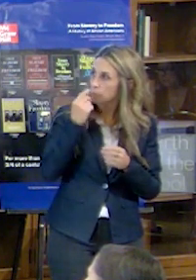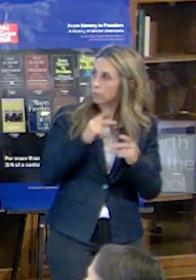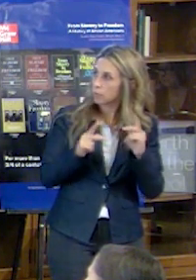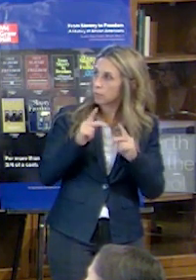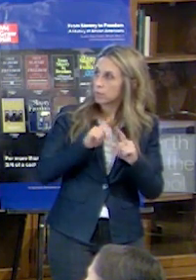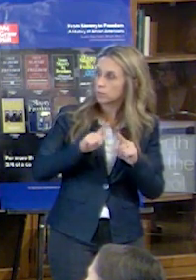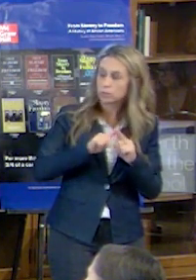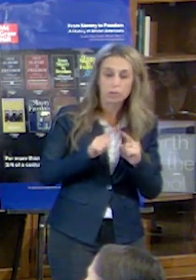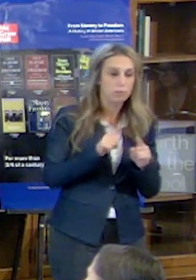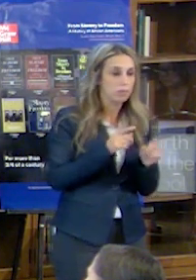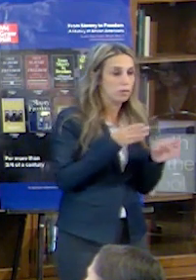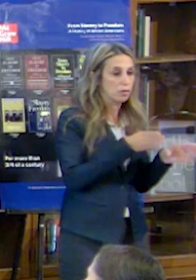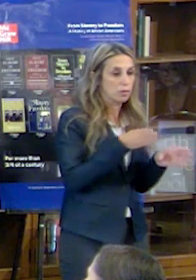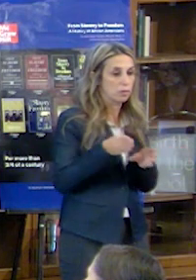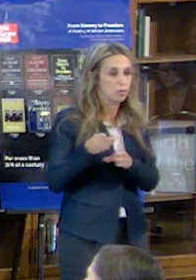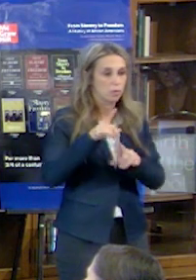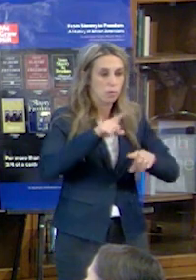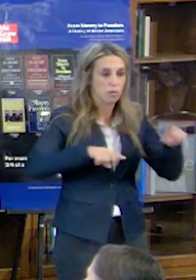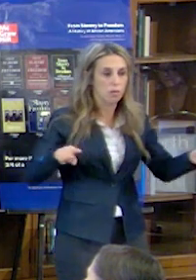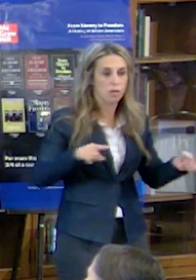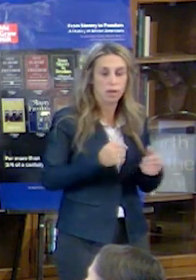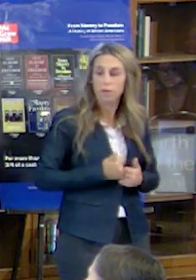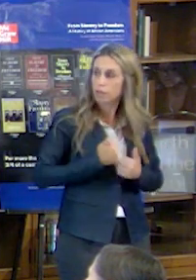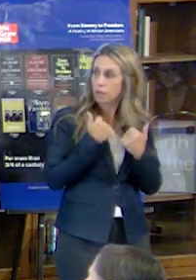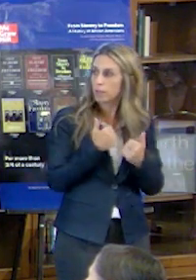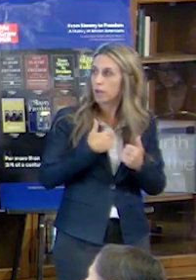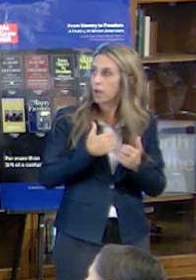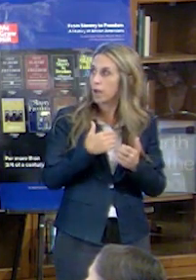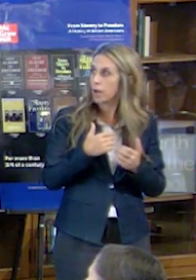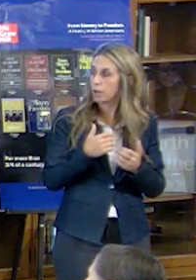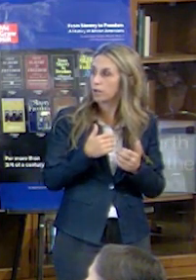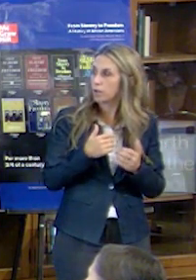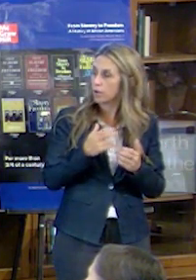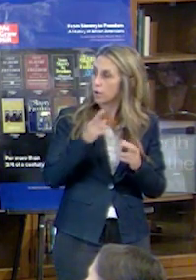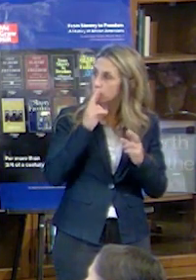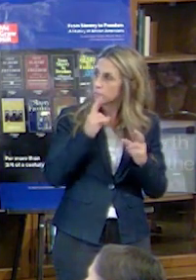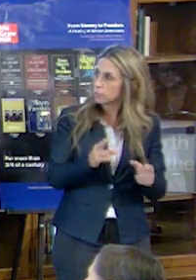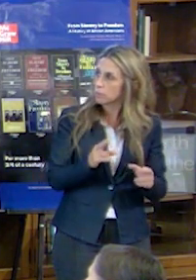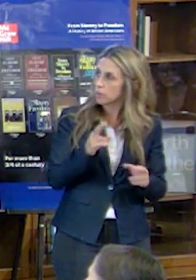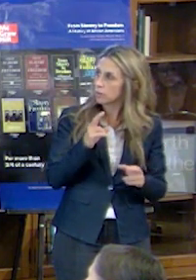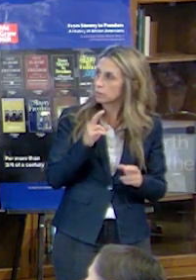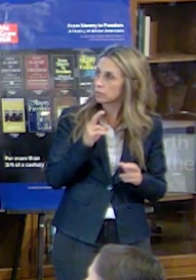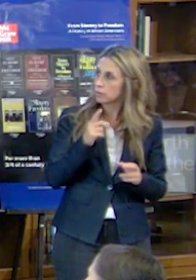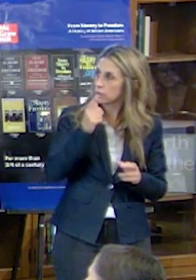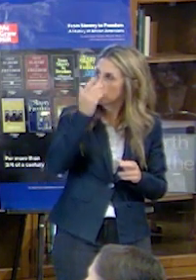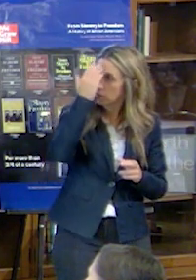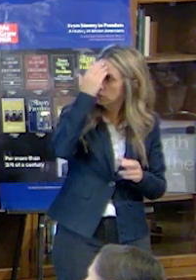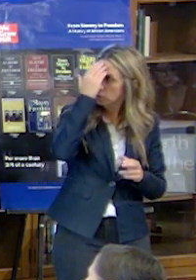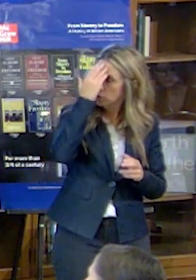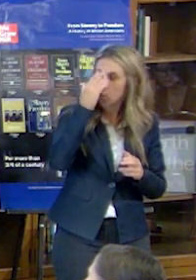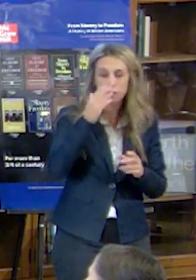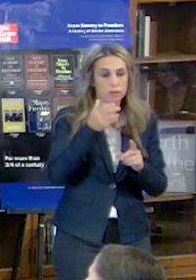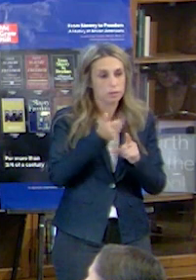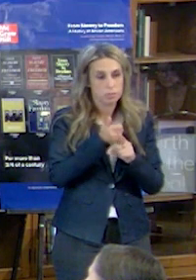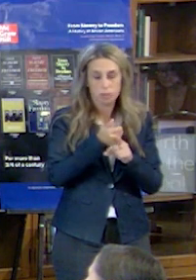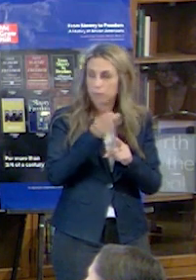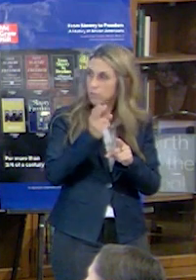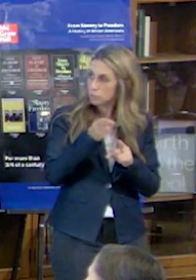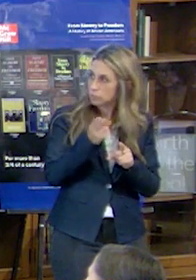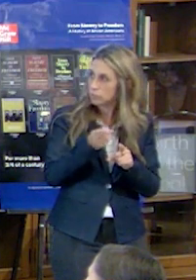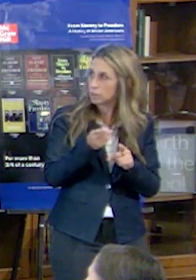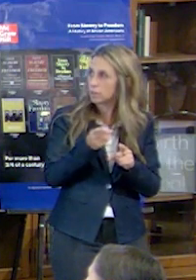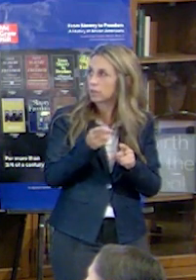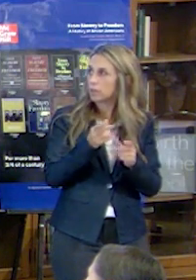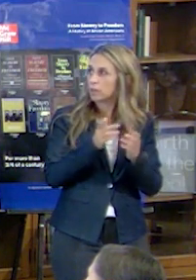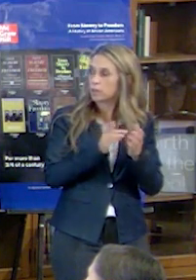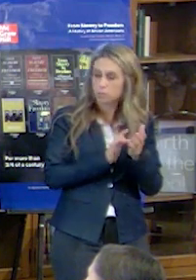walks of life as a matter of course had an Earnest respect for the importance of KN anyone system whether in business education